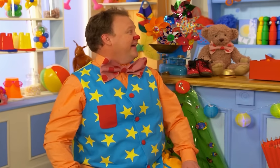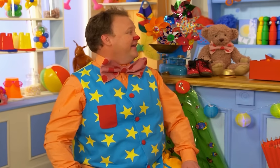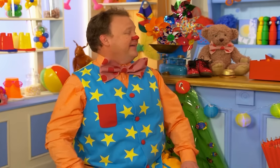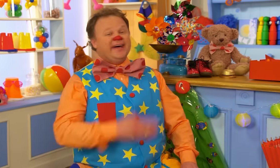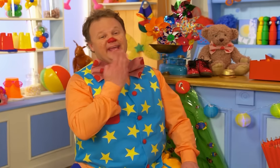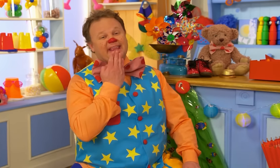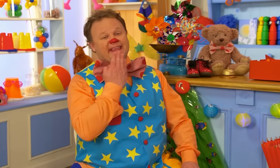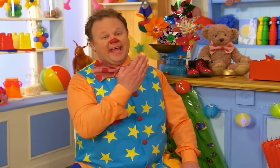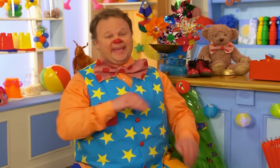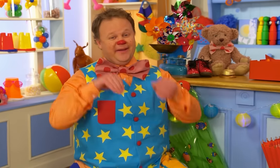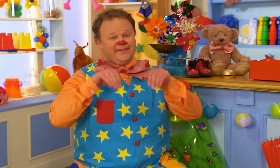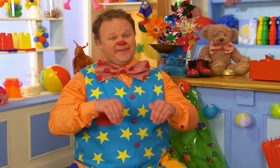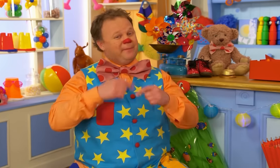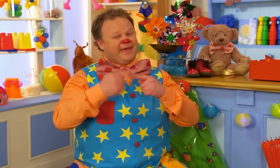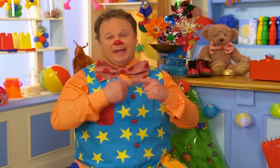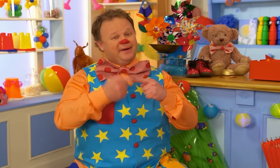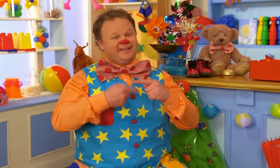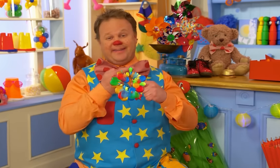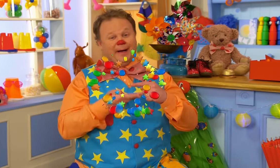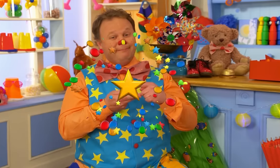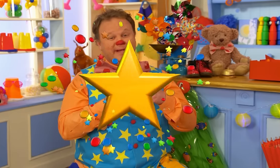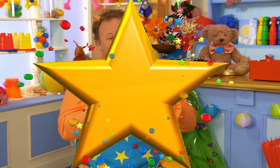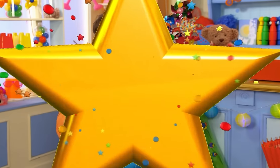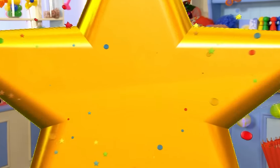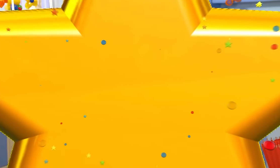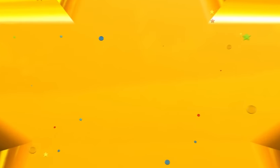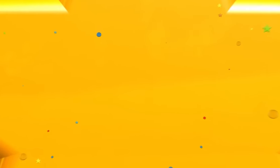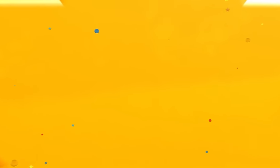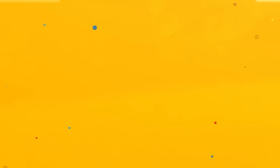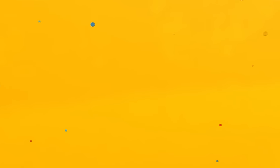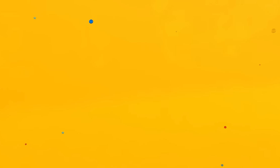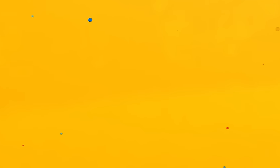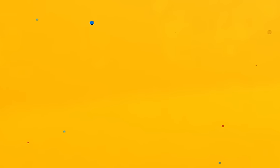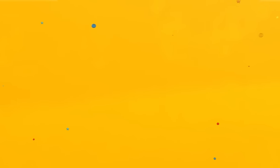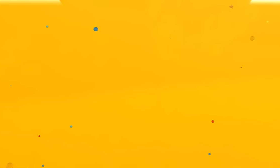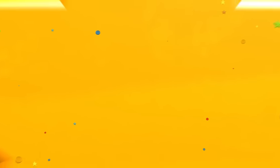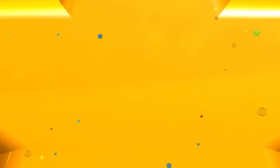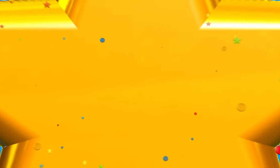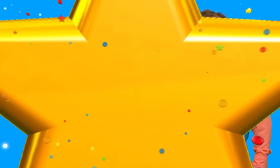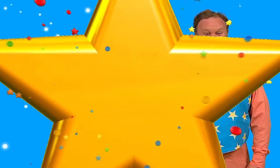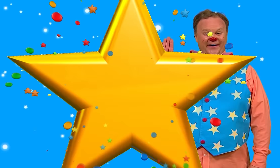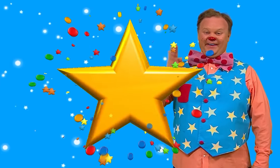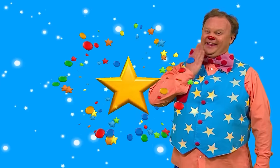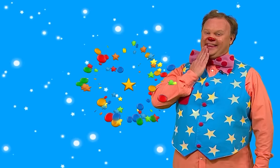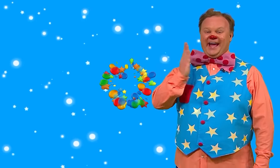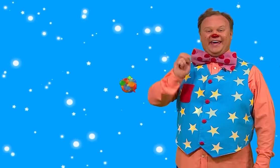Oh, thank you, Shopkeeper Tumble! Woohoo! Hello! Thank you